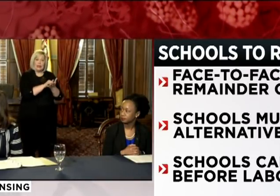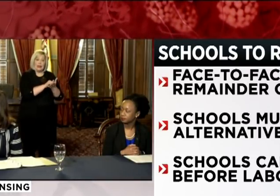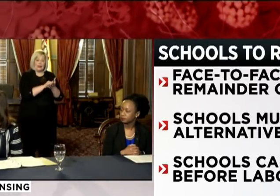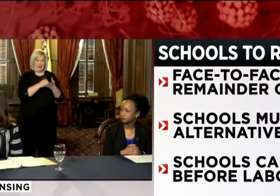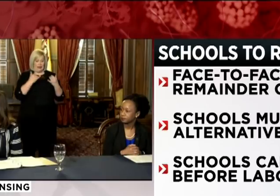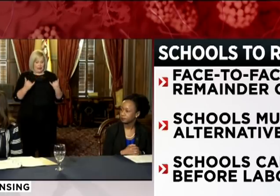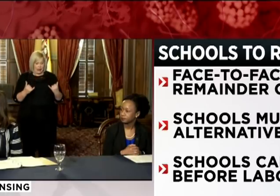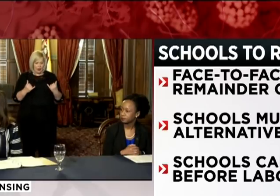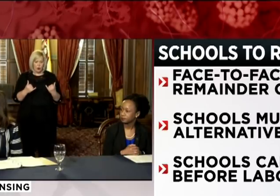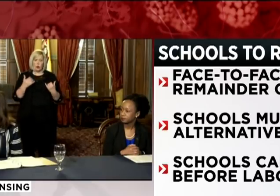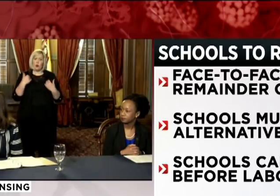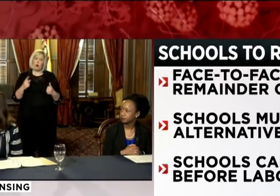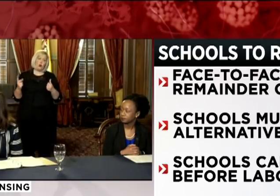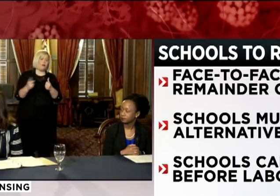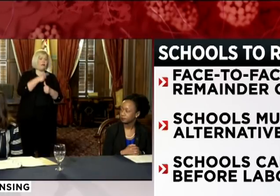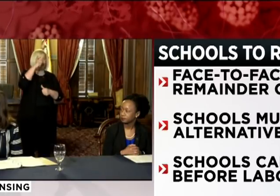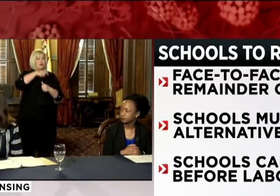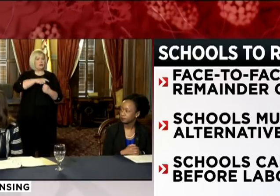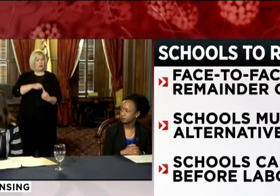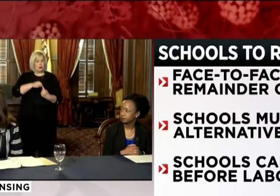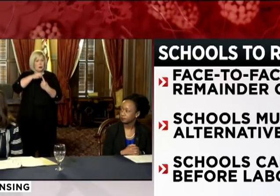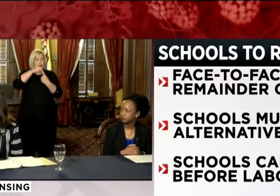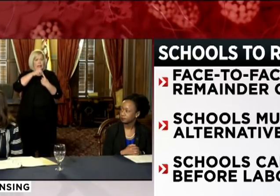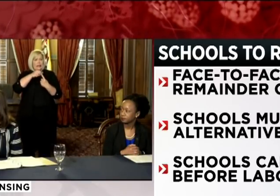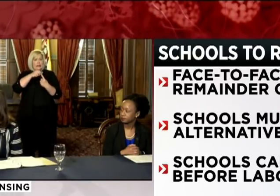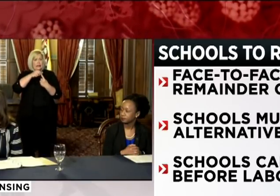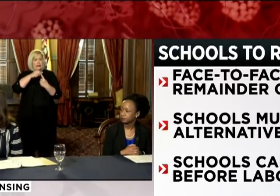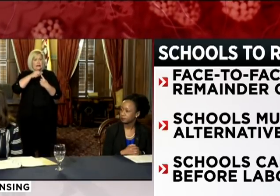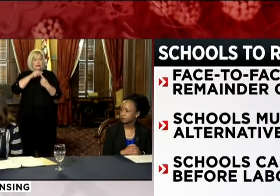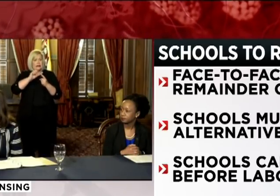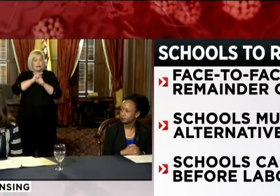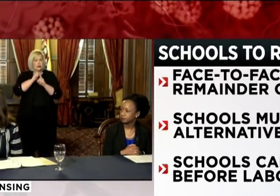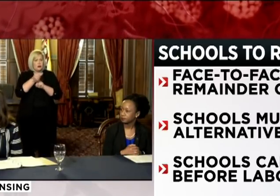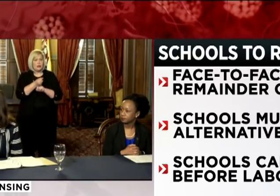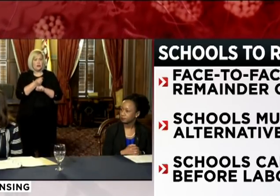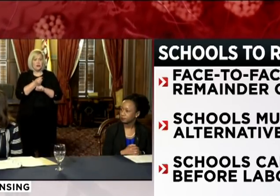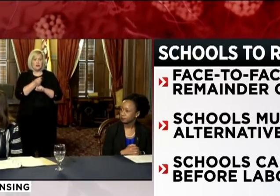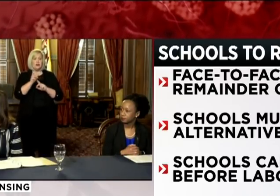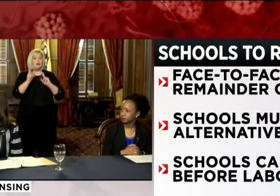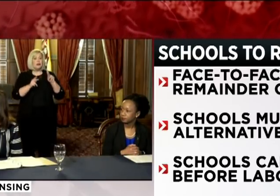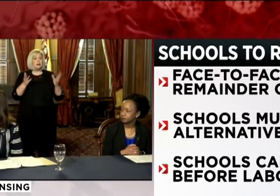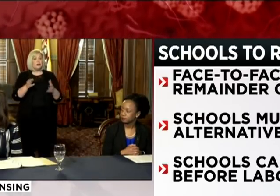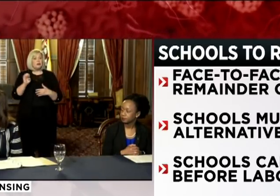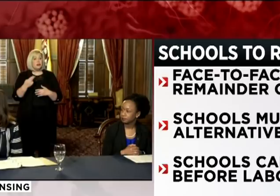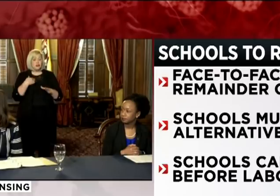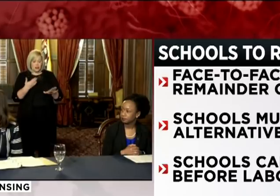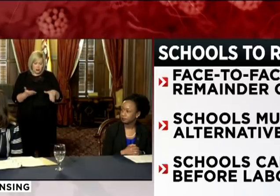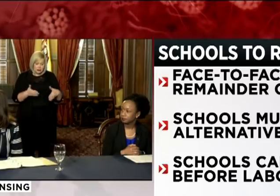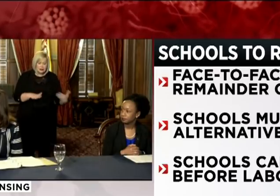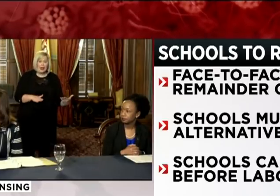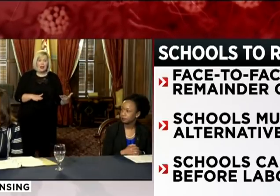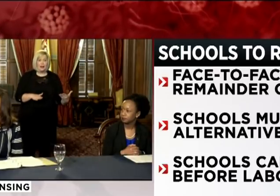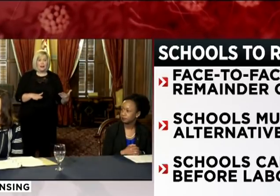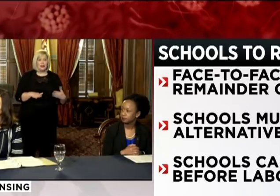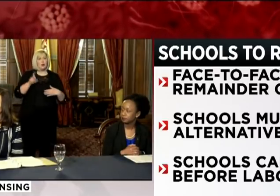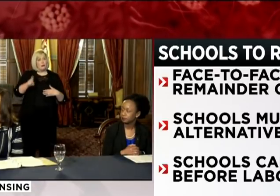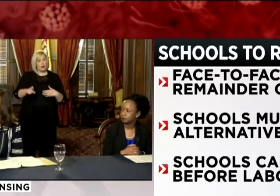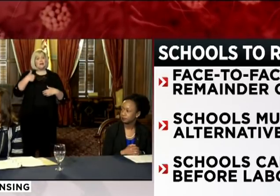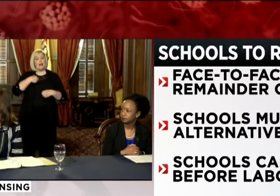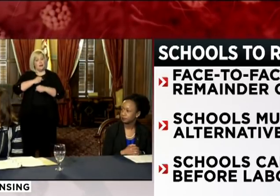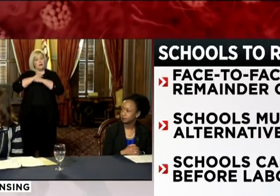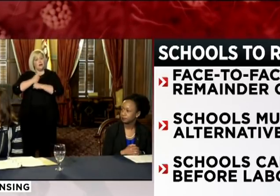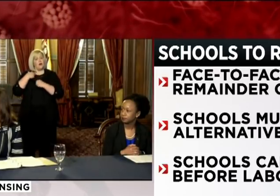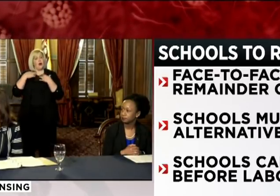unique crisis on our hands. People are dying in our state. It's important that we continue to have the protections for our healthcare workers, and that